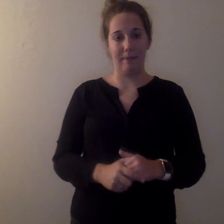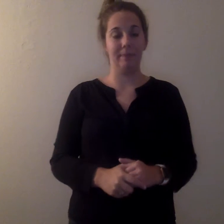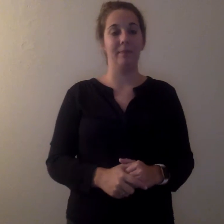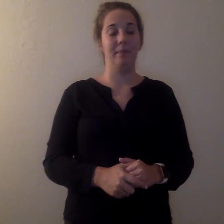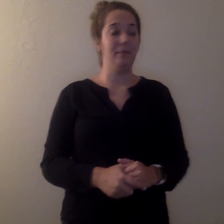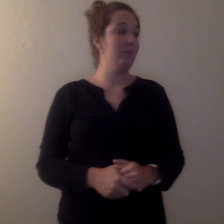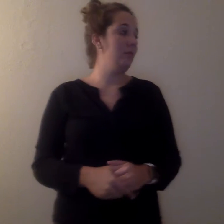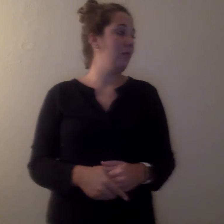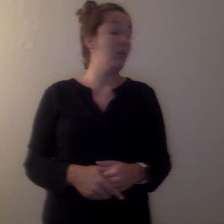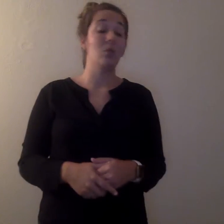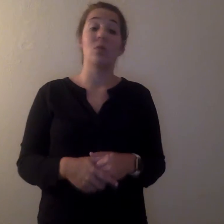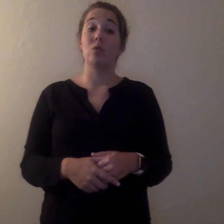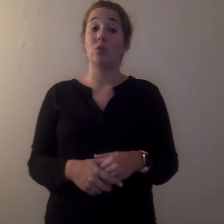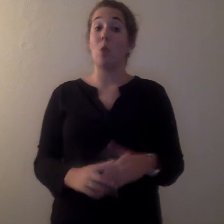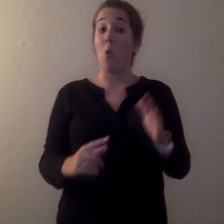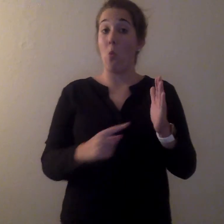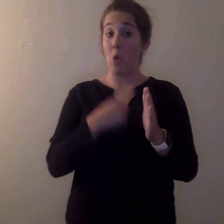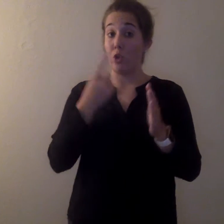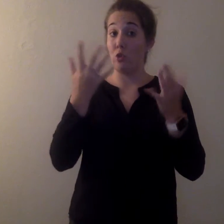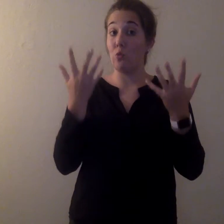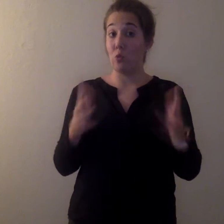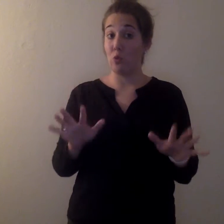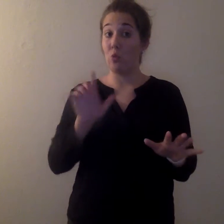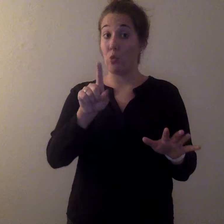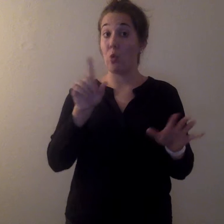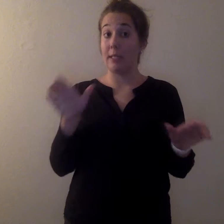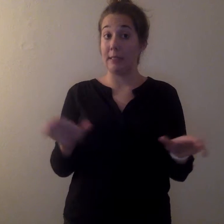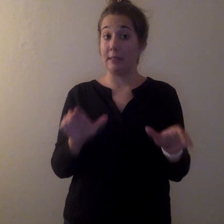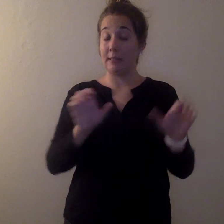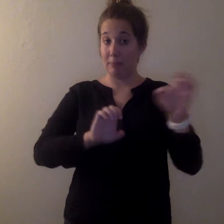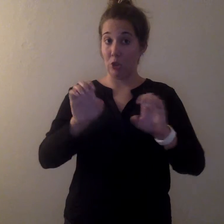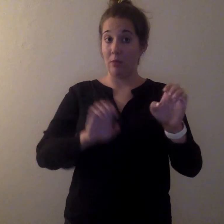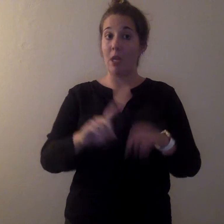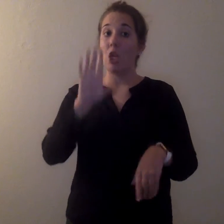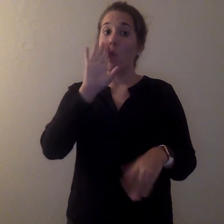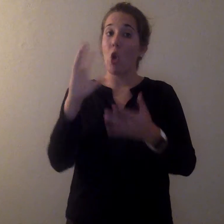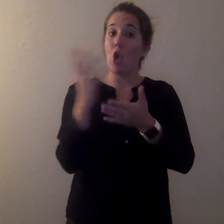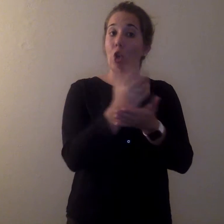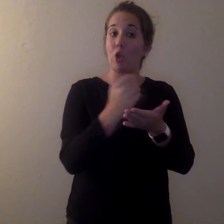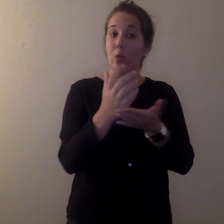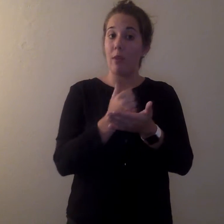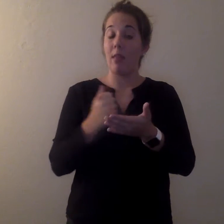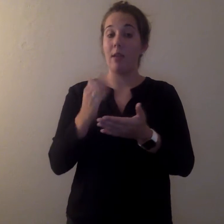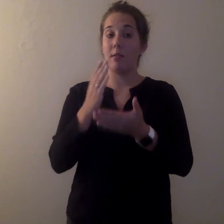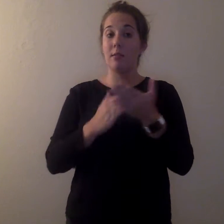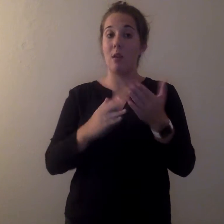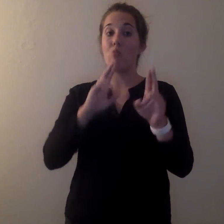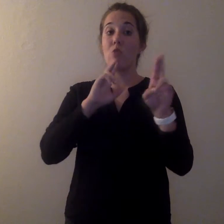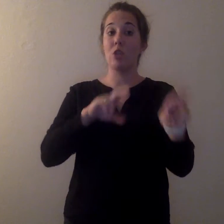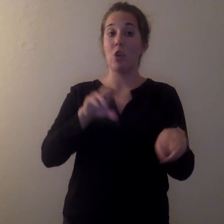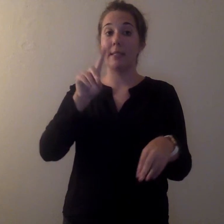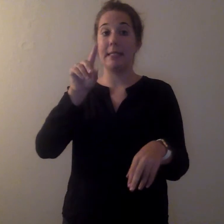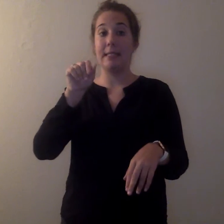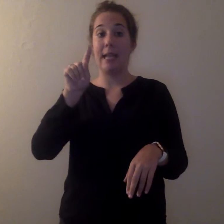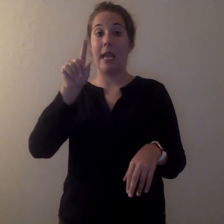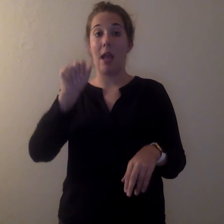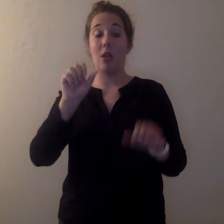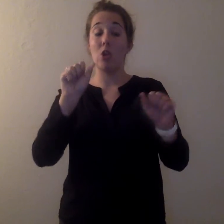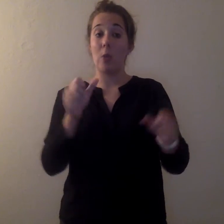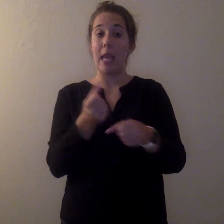So once you do your experiment, you're going to accumulate some results and data, and you can express your data in several ways. One way